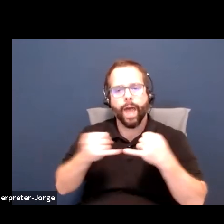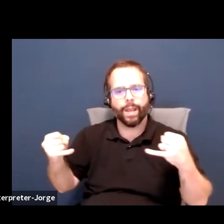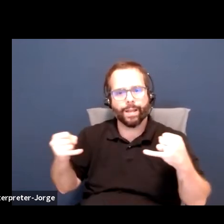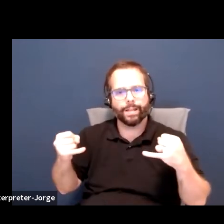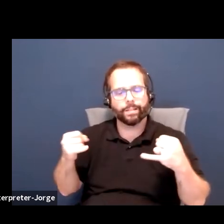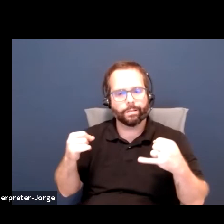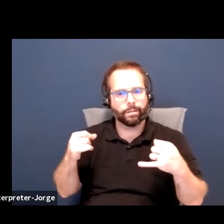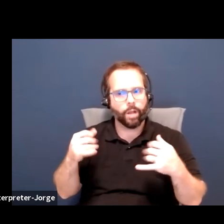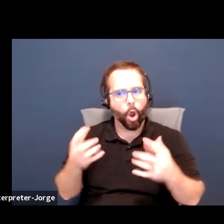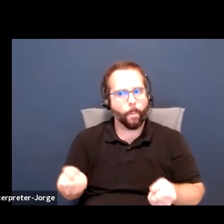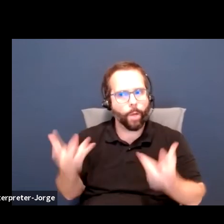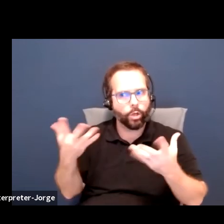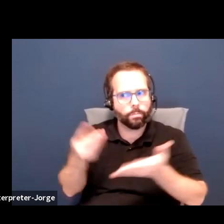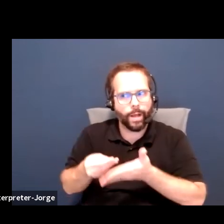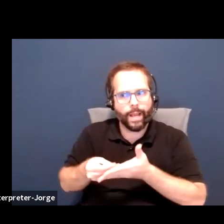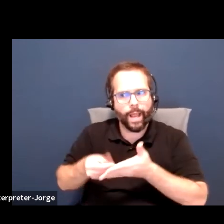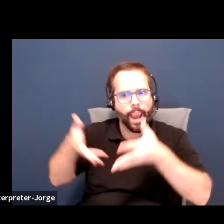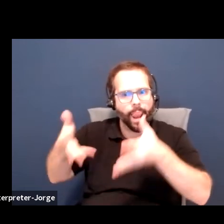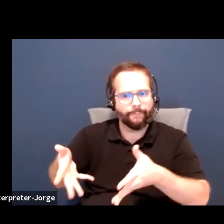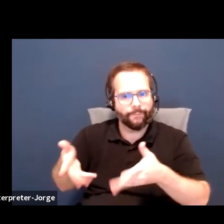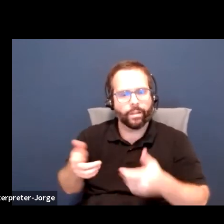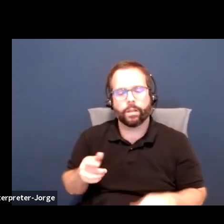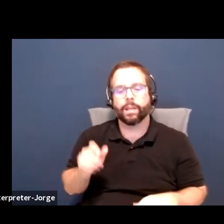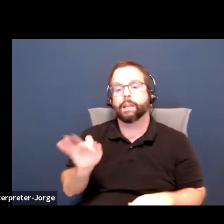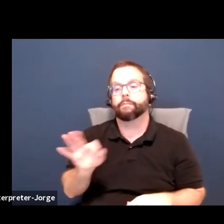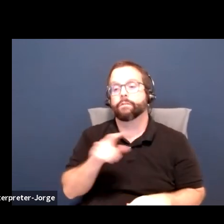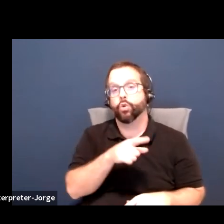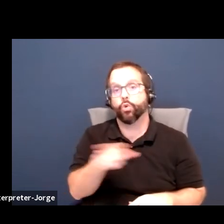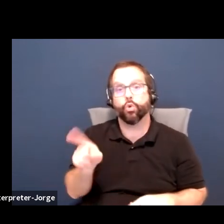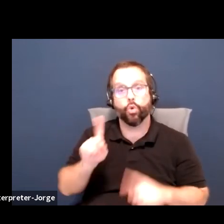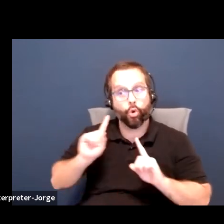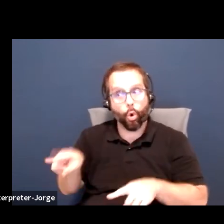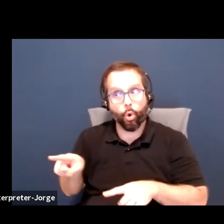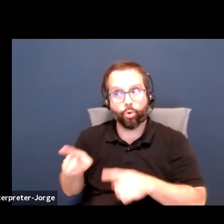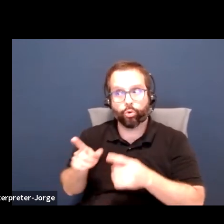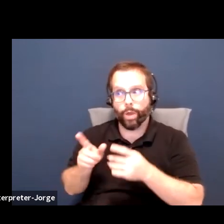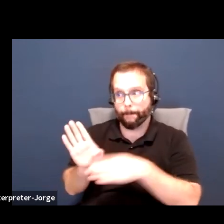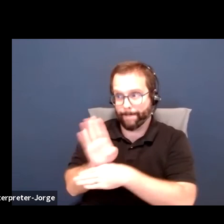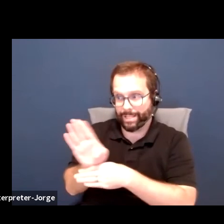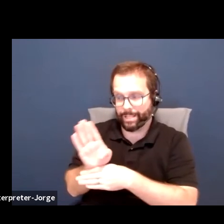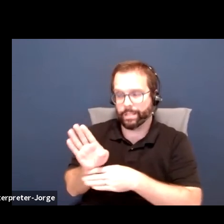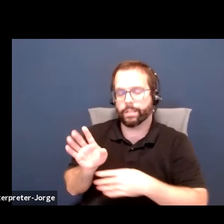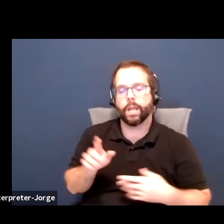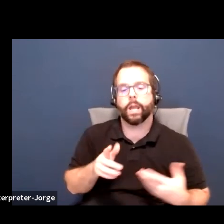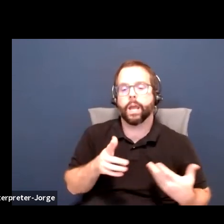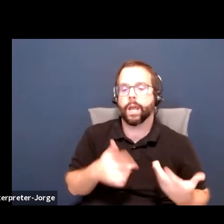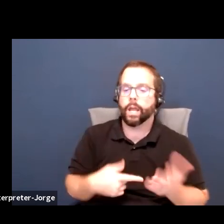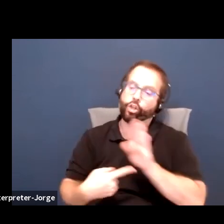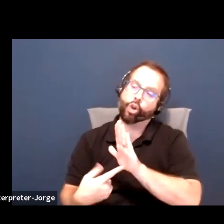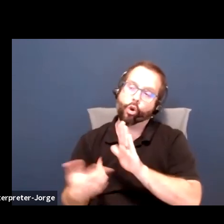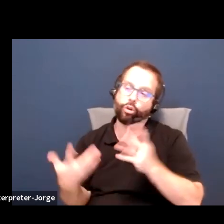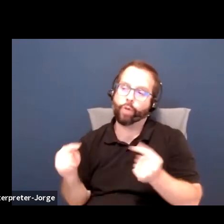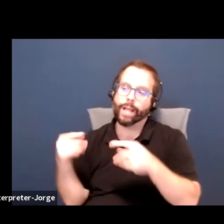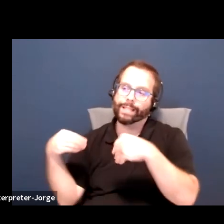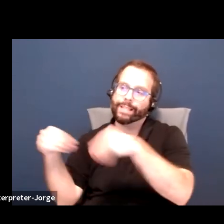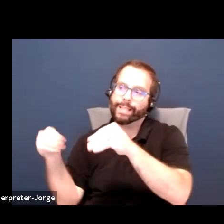if you're going to a business selling a service, they want to know how it's going to impact their bottom line,